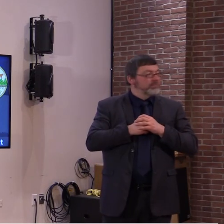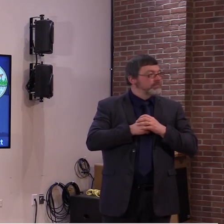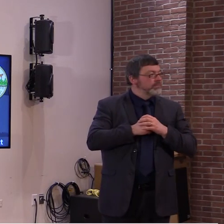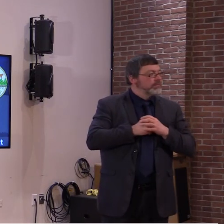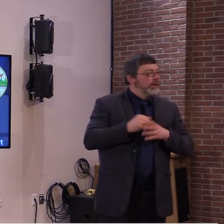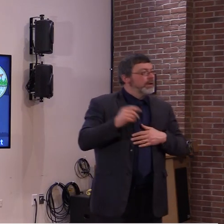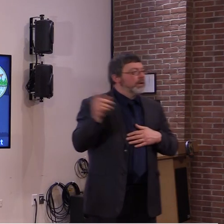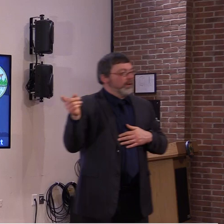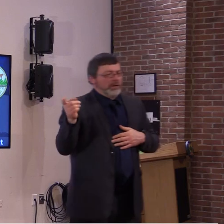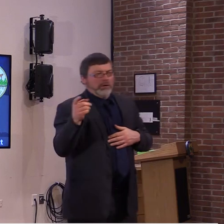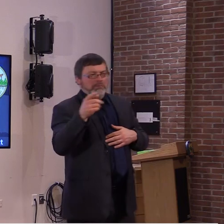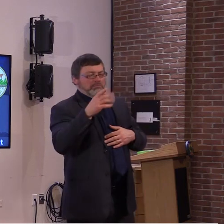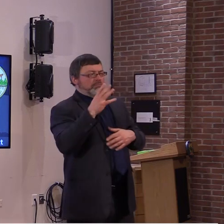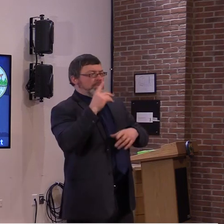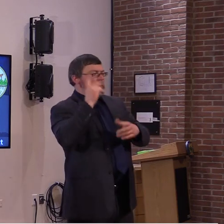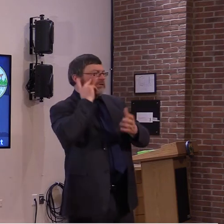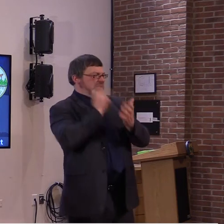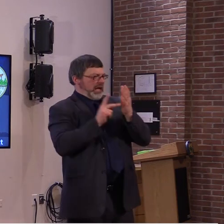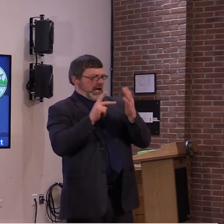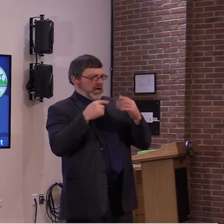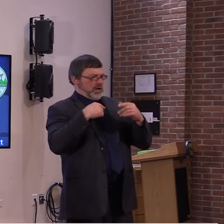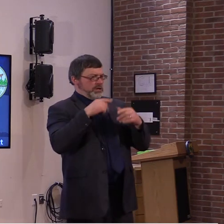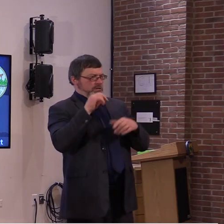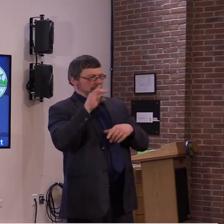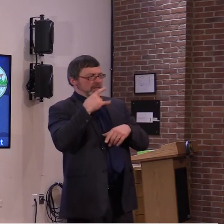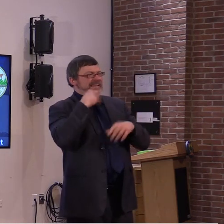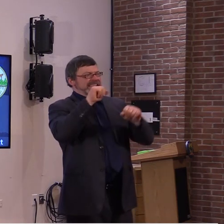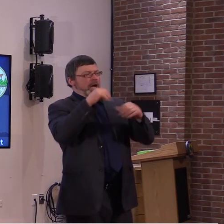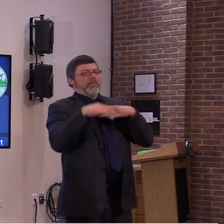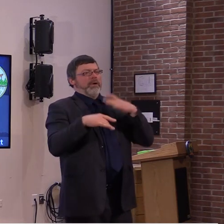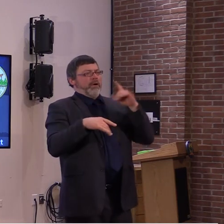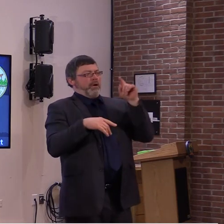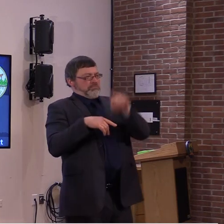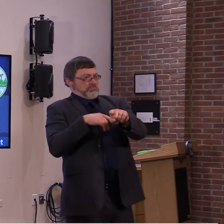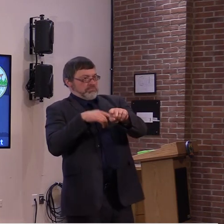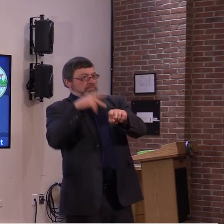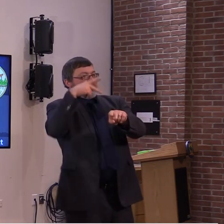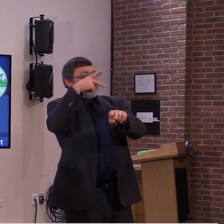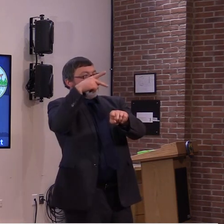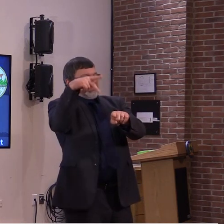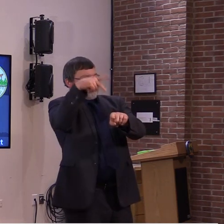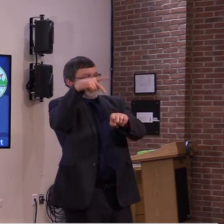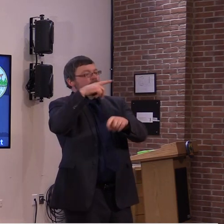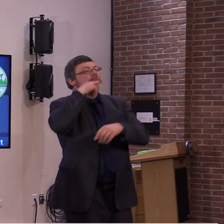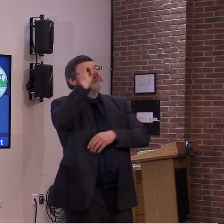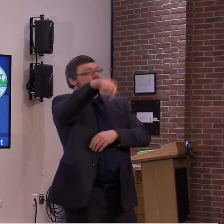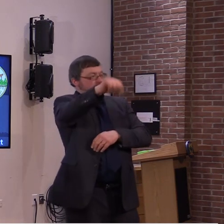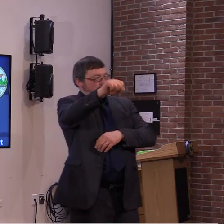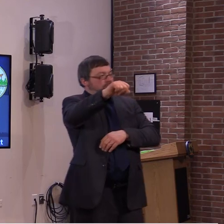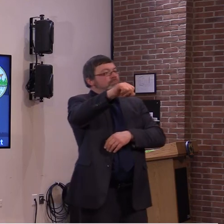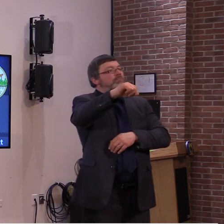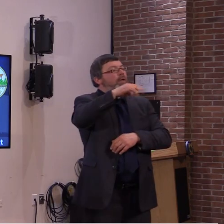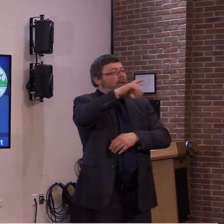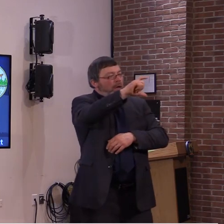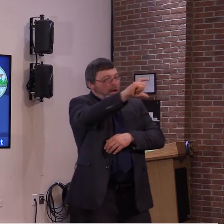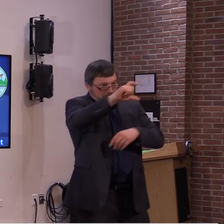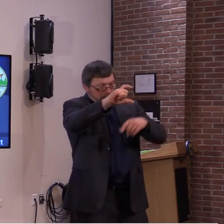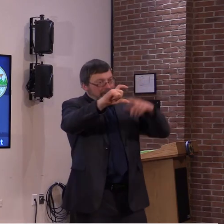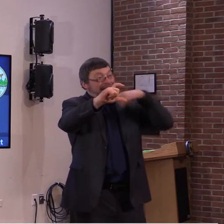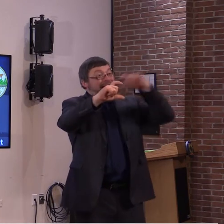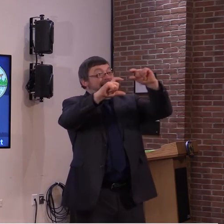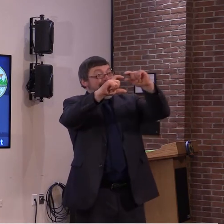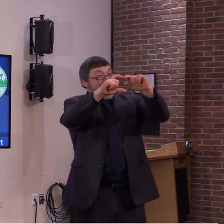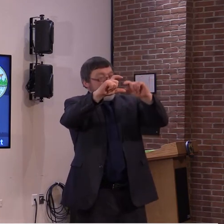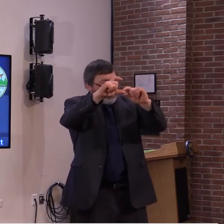vials that have some extra doses, but I don't know how prevalent that is. But Dr. Levine? Yeah, I'm